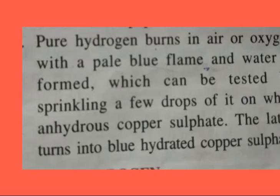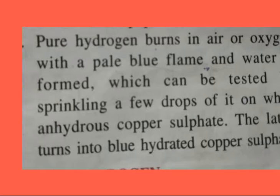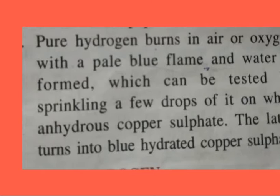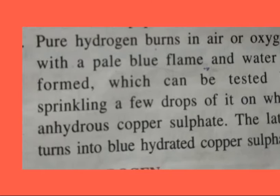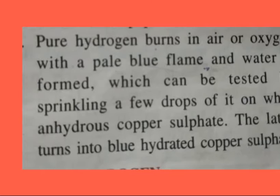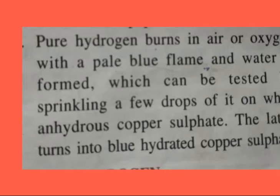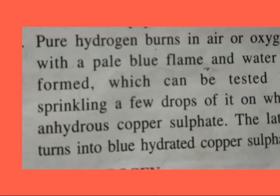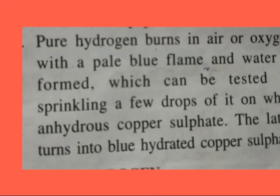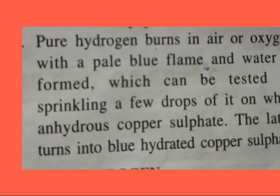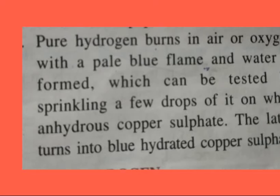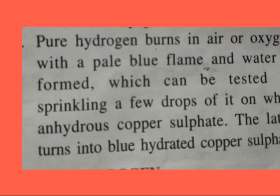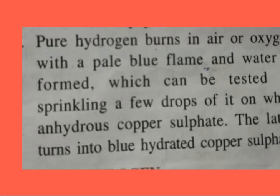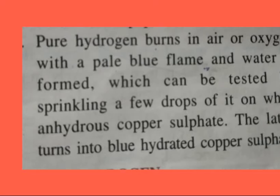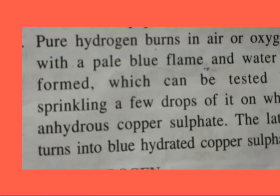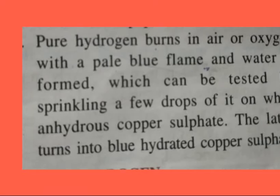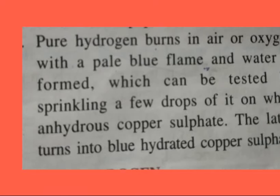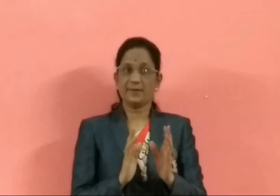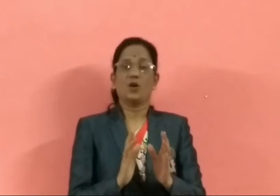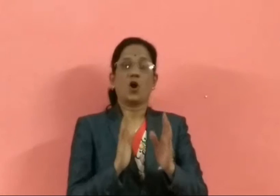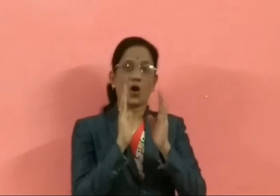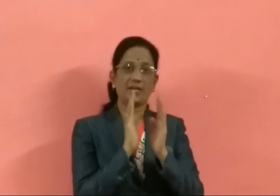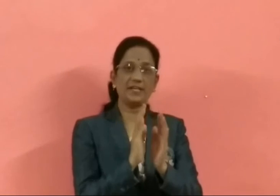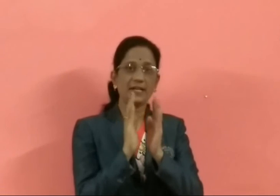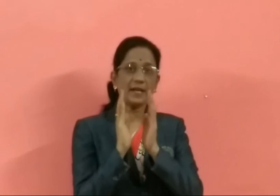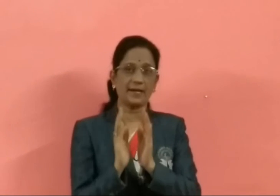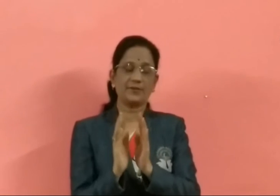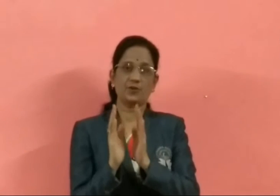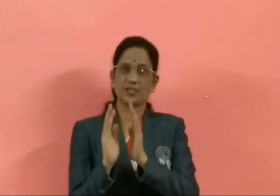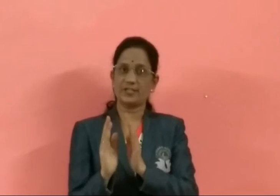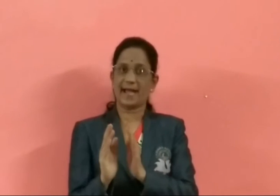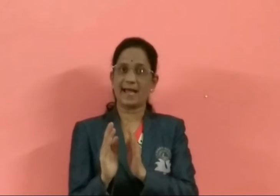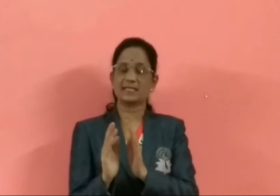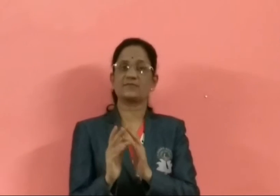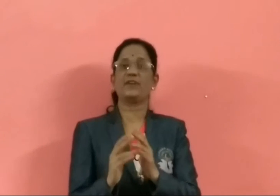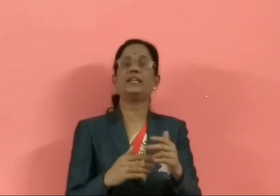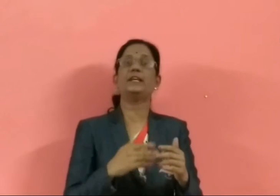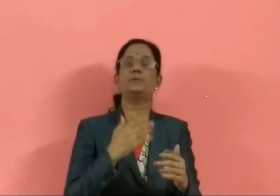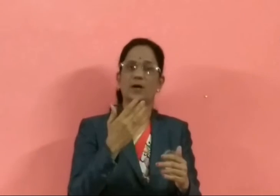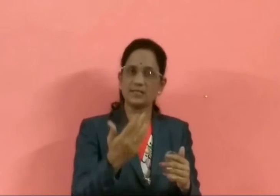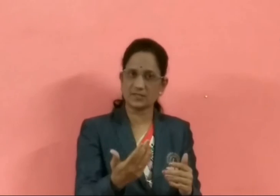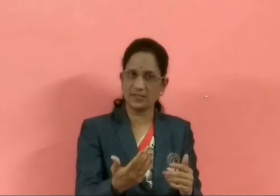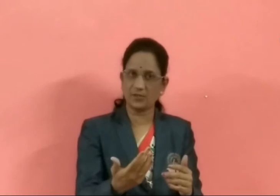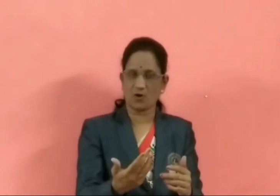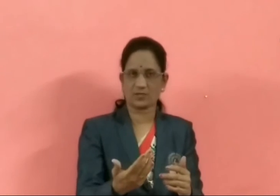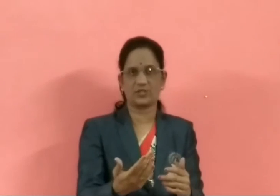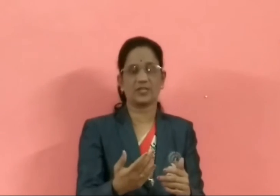blue hydrated copper sulfate. Ordinary hydrogen gas, when it burns in oxygen,